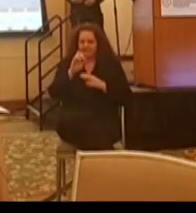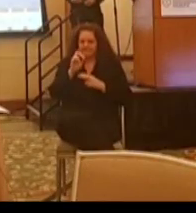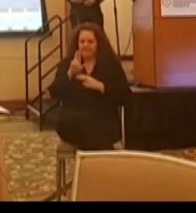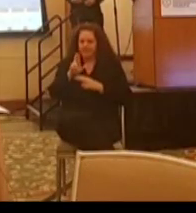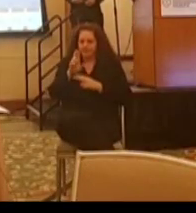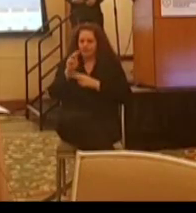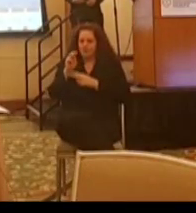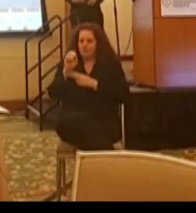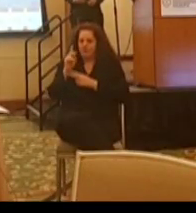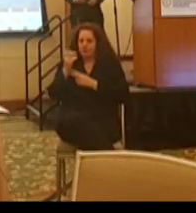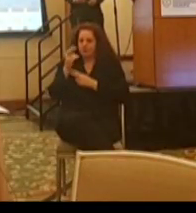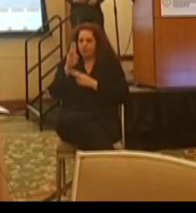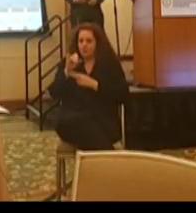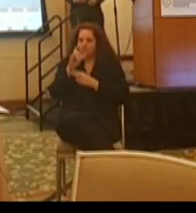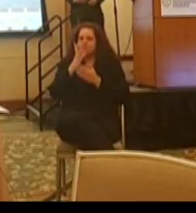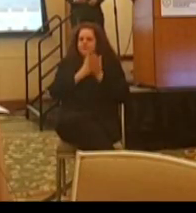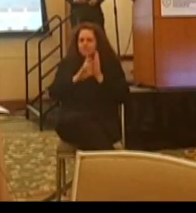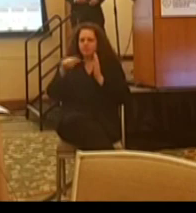who some of you may